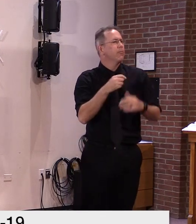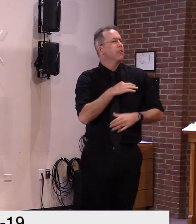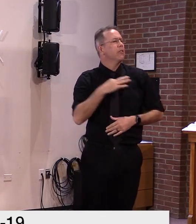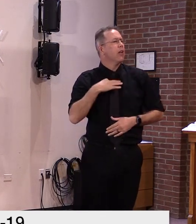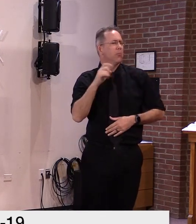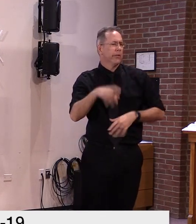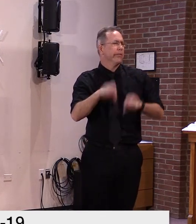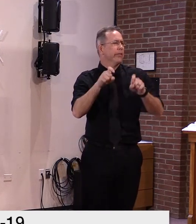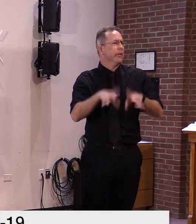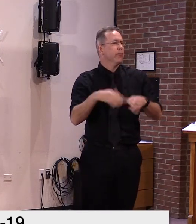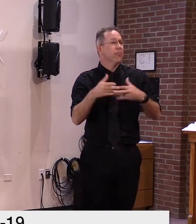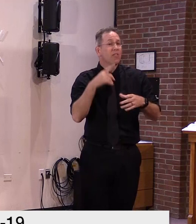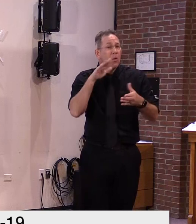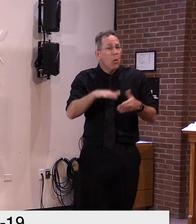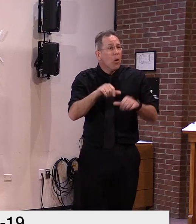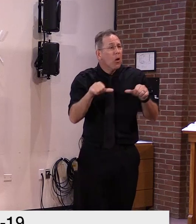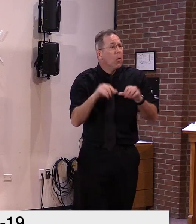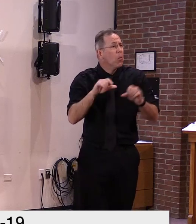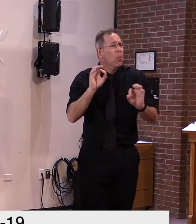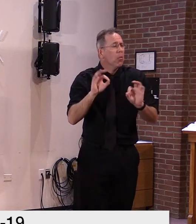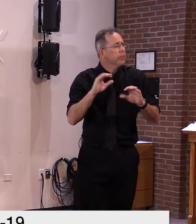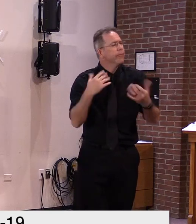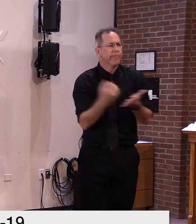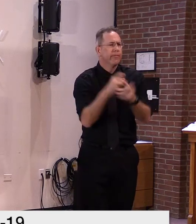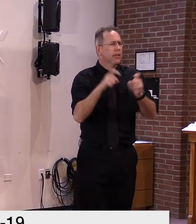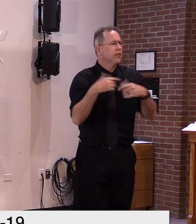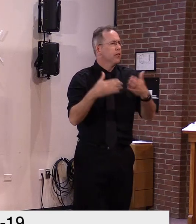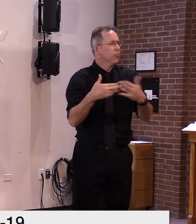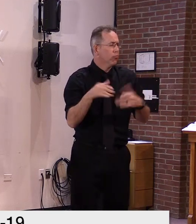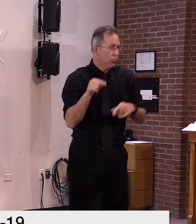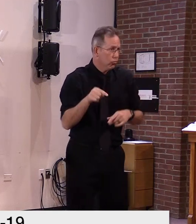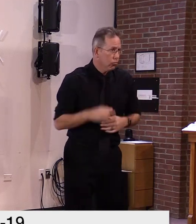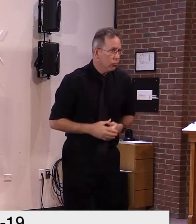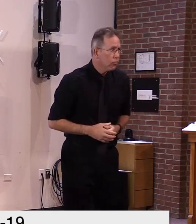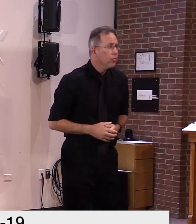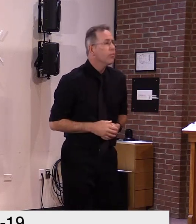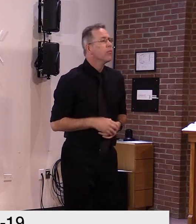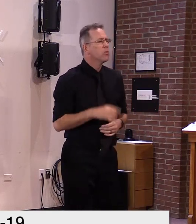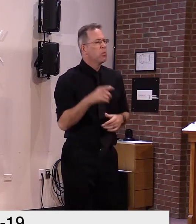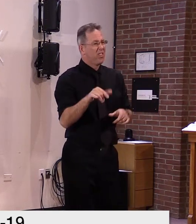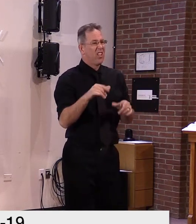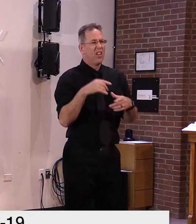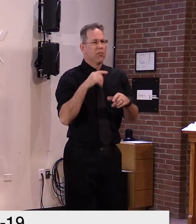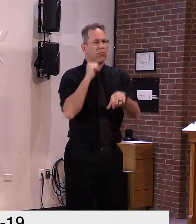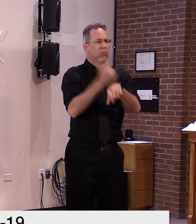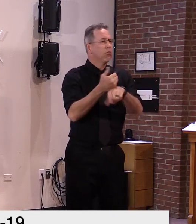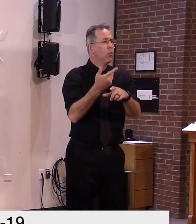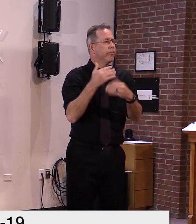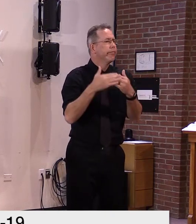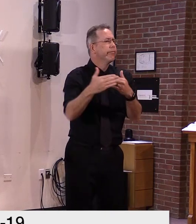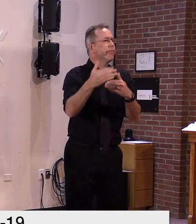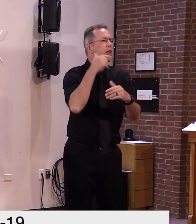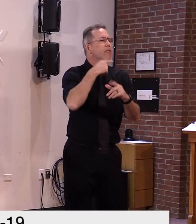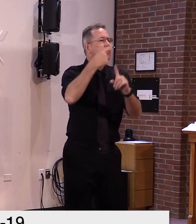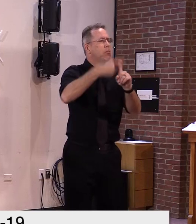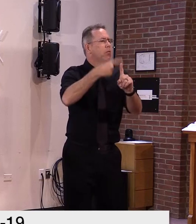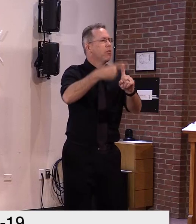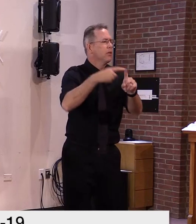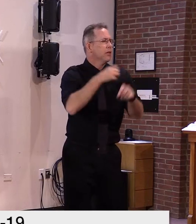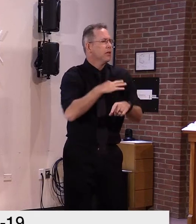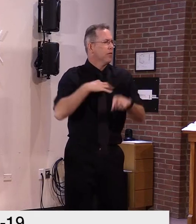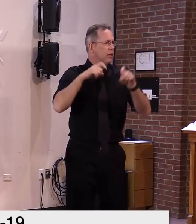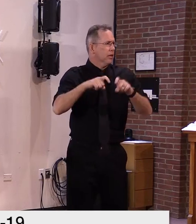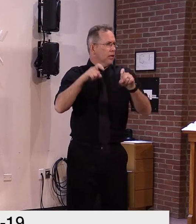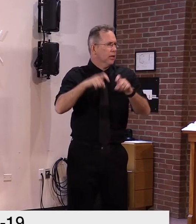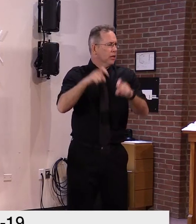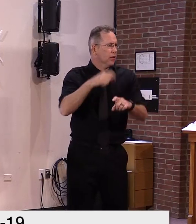we are doing that here in Vermont. Should there be increasing rates of positivity levels in counties, the frequency